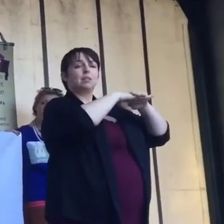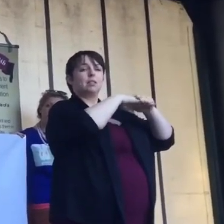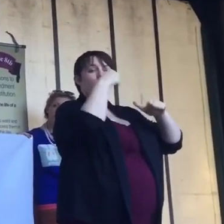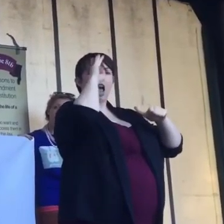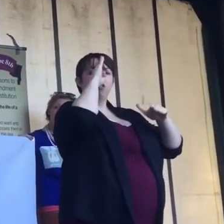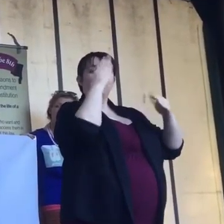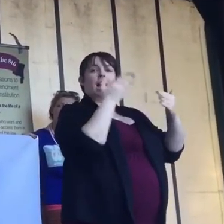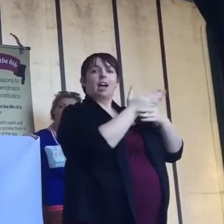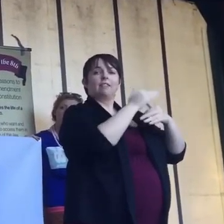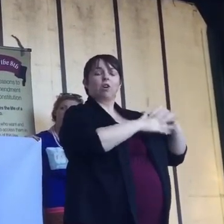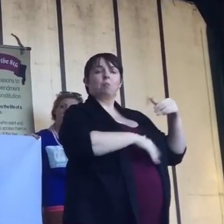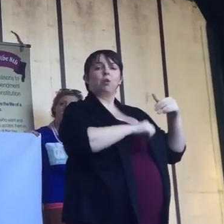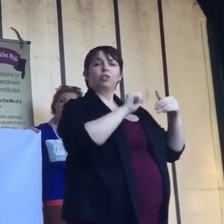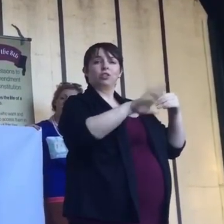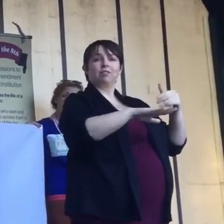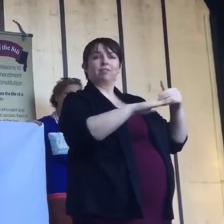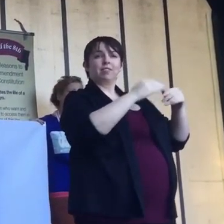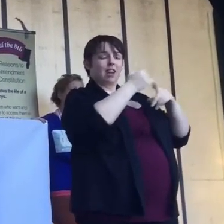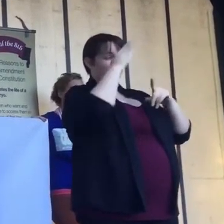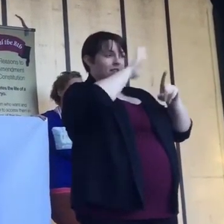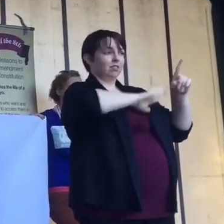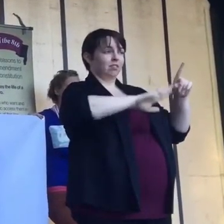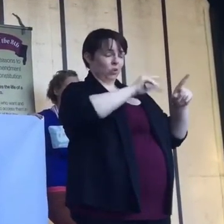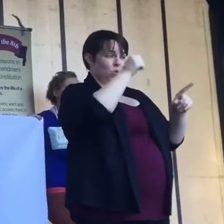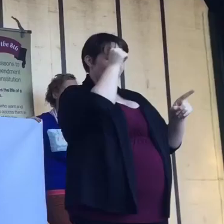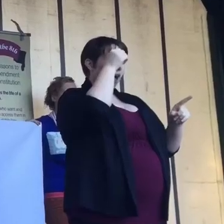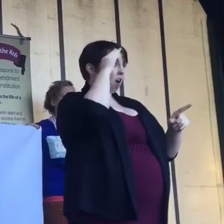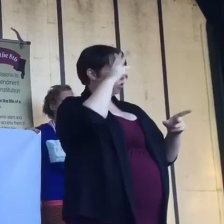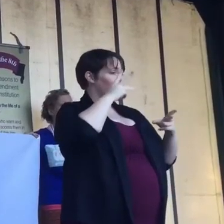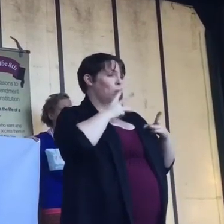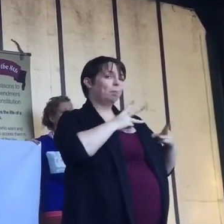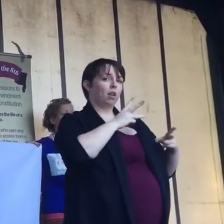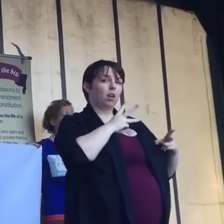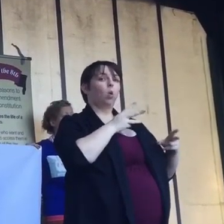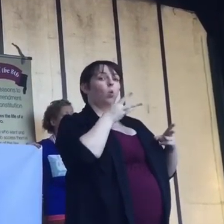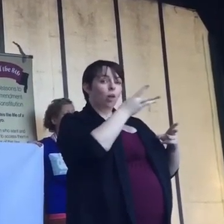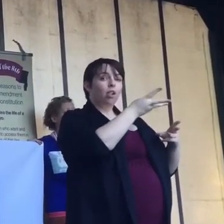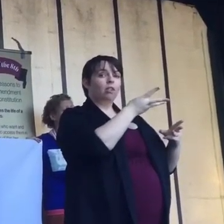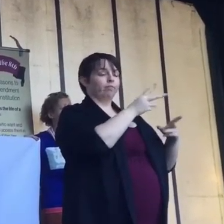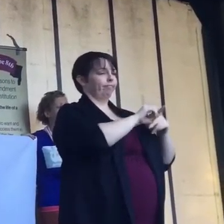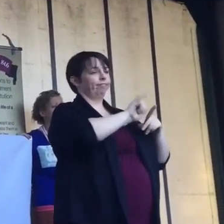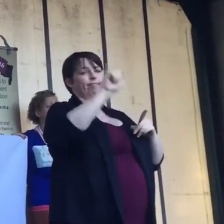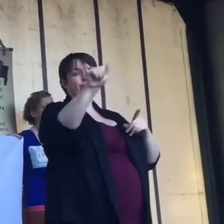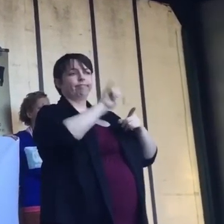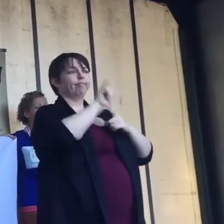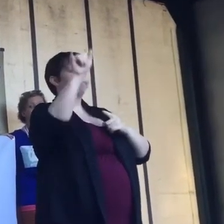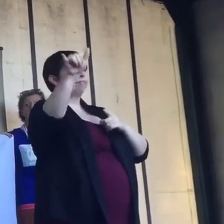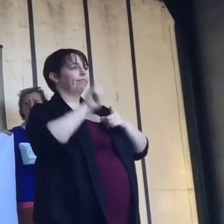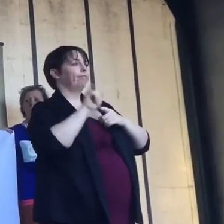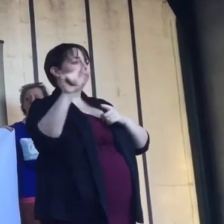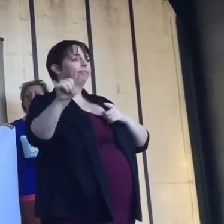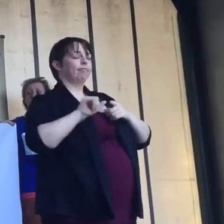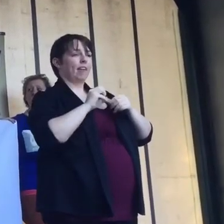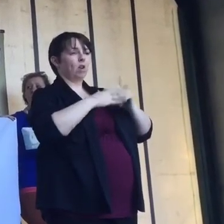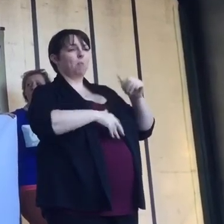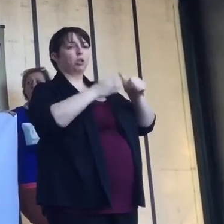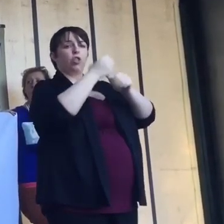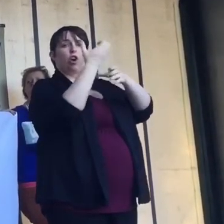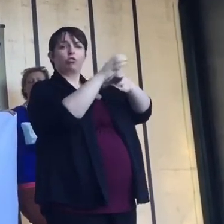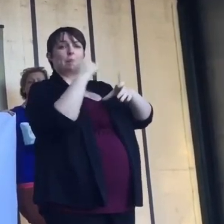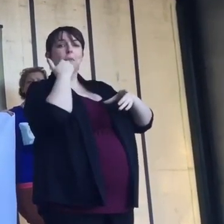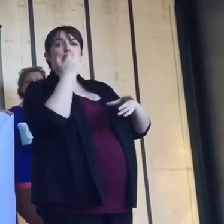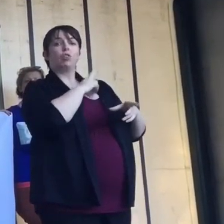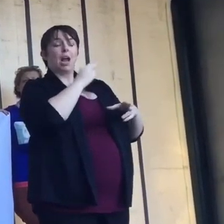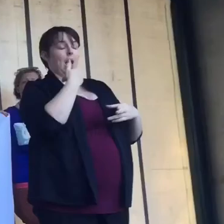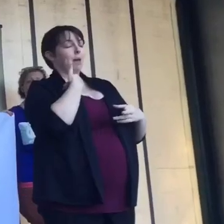abortion, to abortion in Ireland, Irish women will travel. Because we will be effectively saying to them, well, for